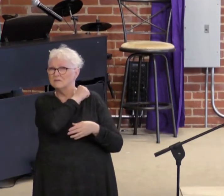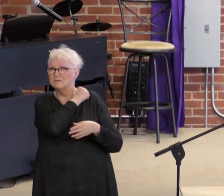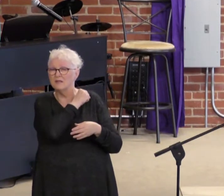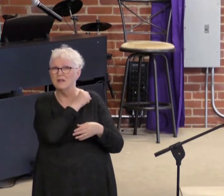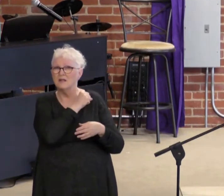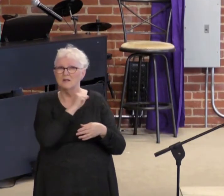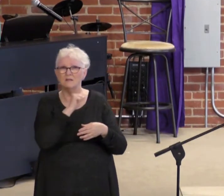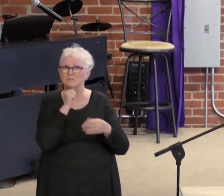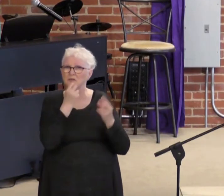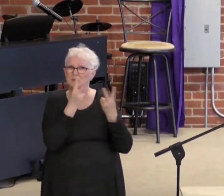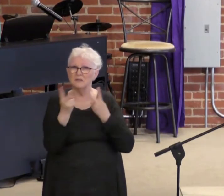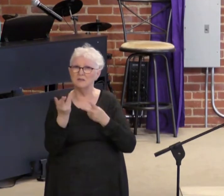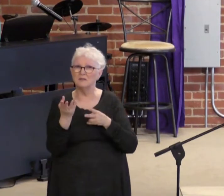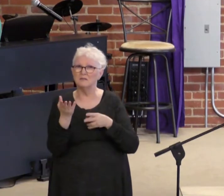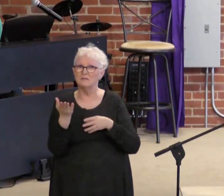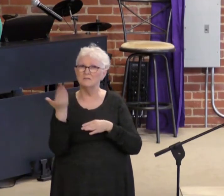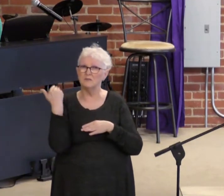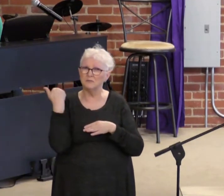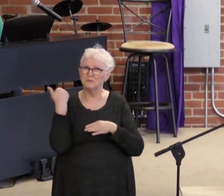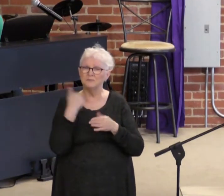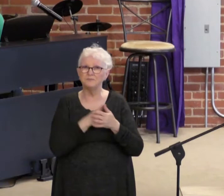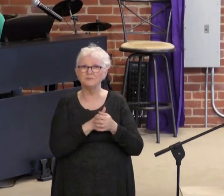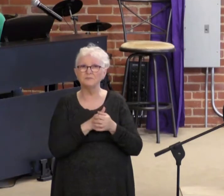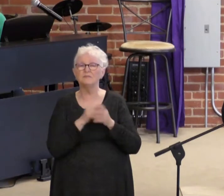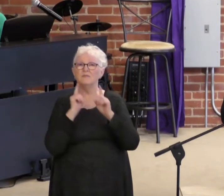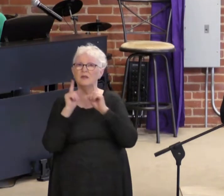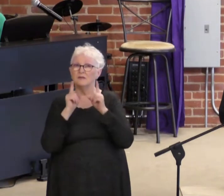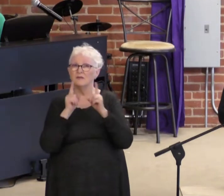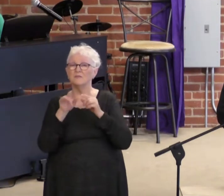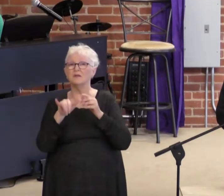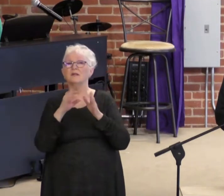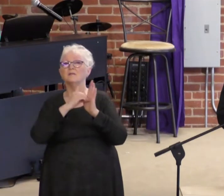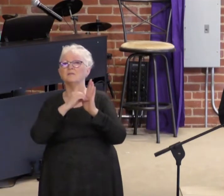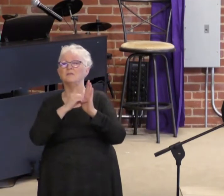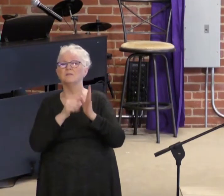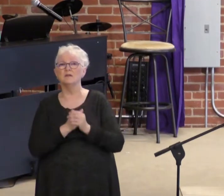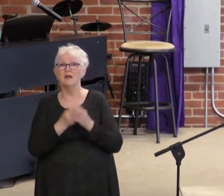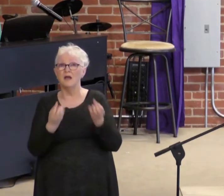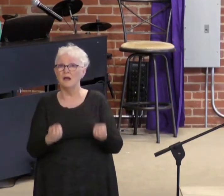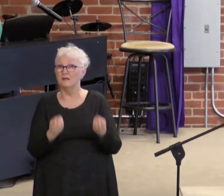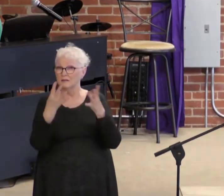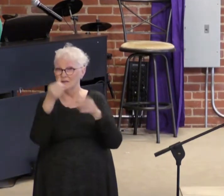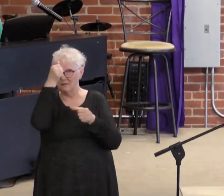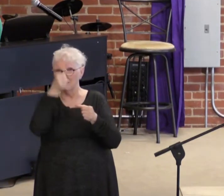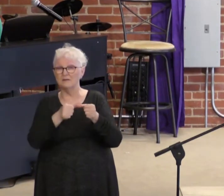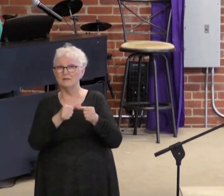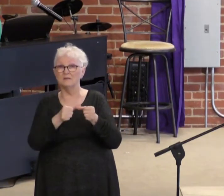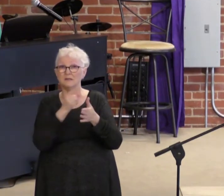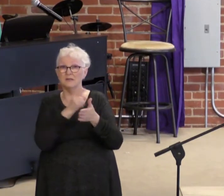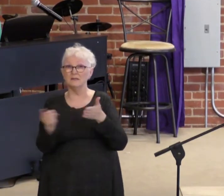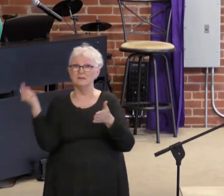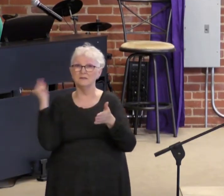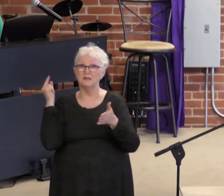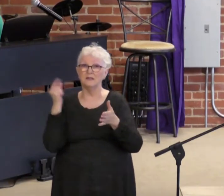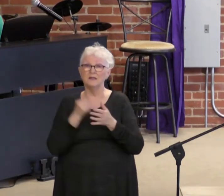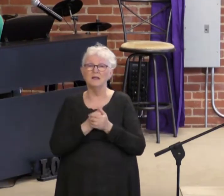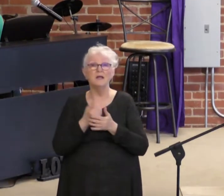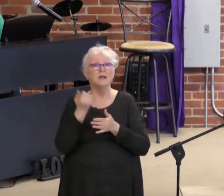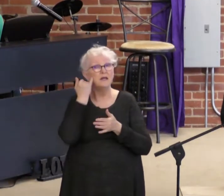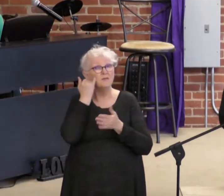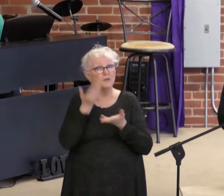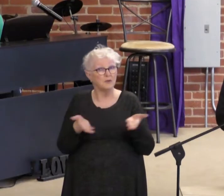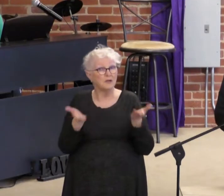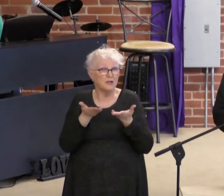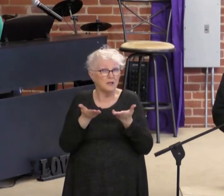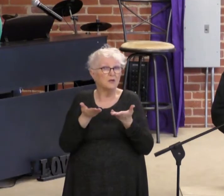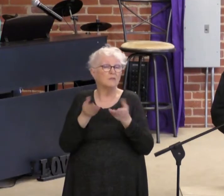studying the Scriptures. And I'm going to talk about that in just a moment. But how many of you remember last week, if you were here or